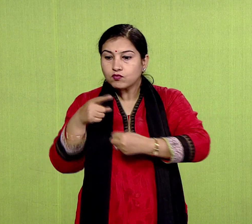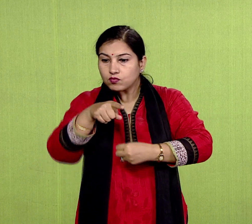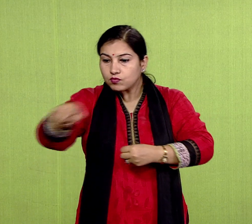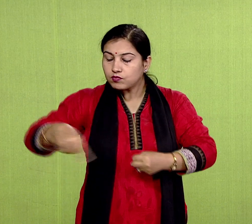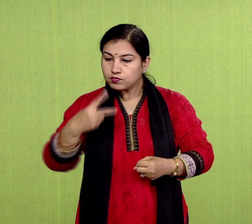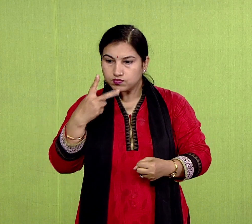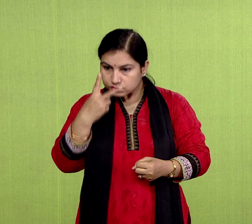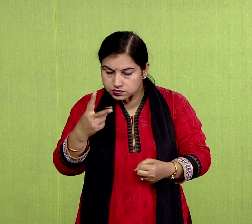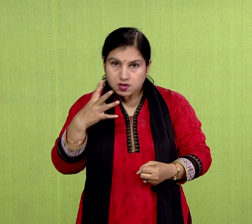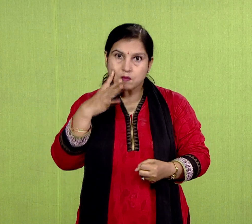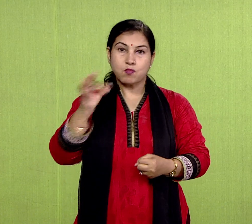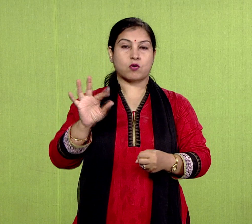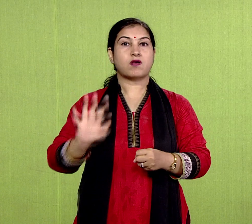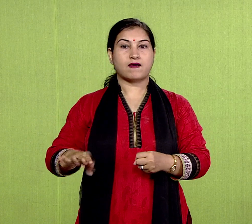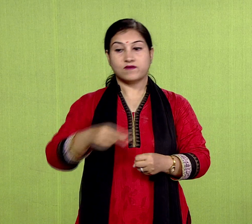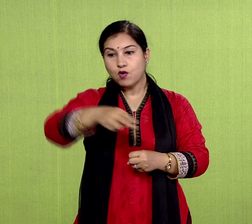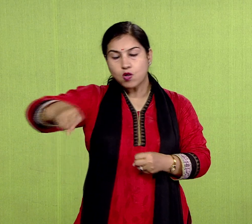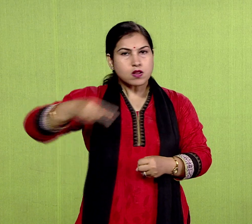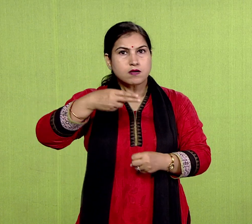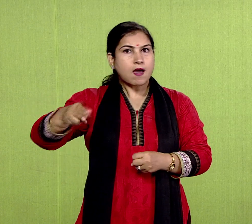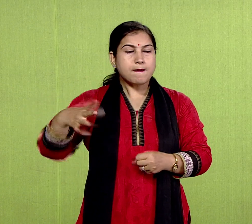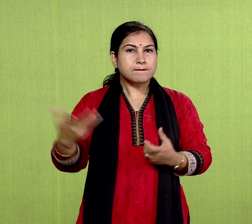called as painted grey ware.